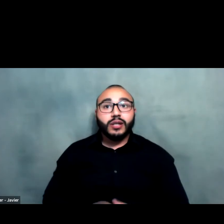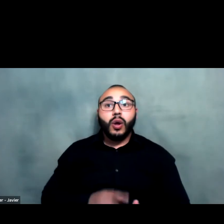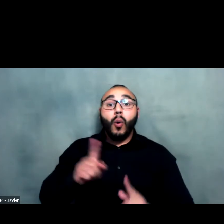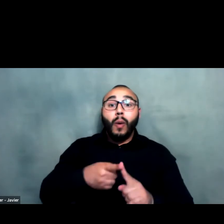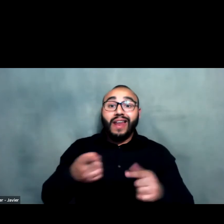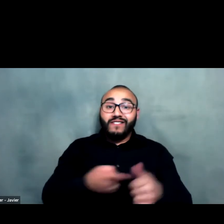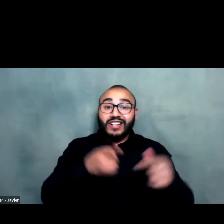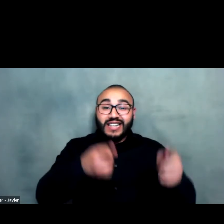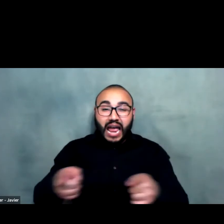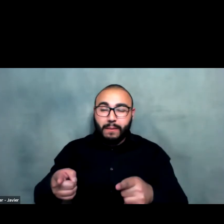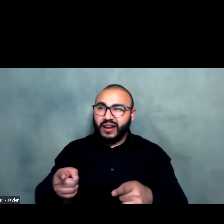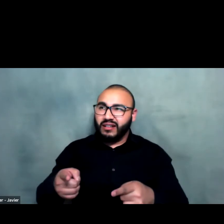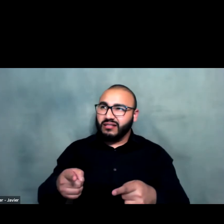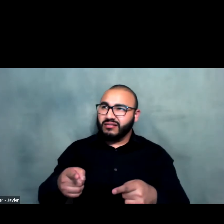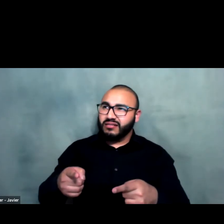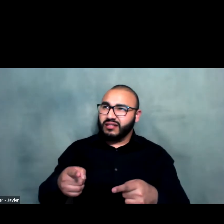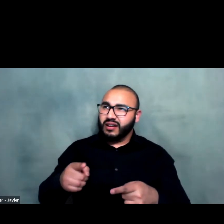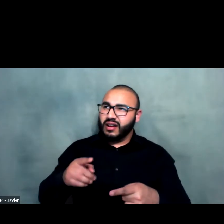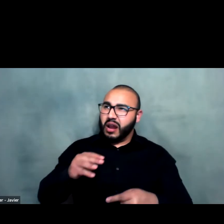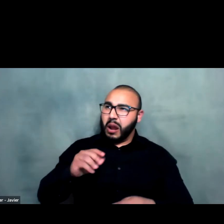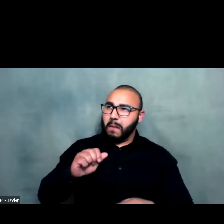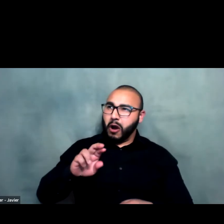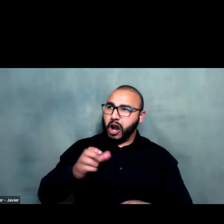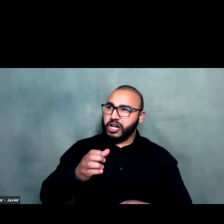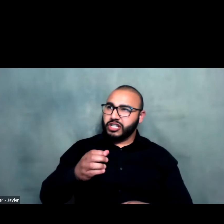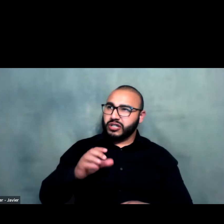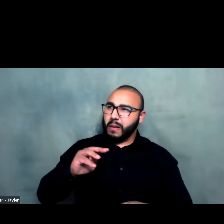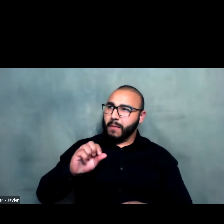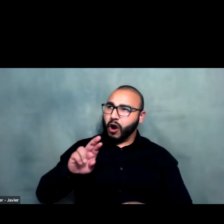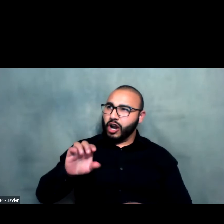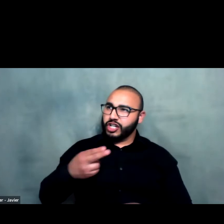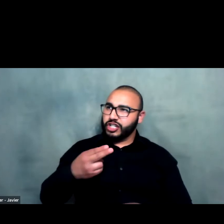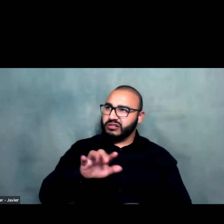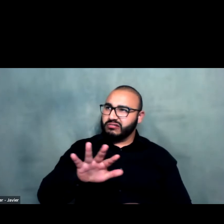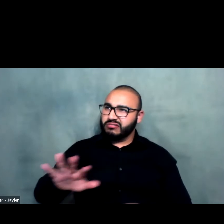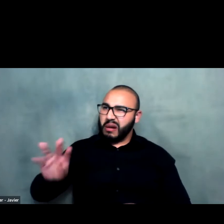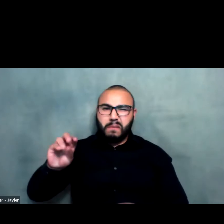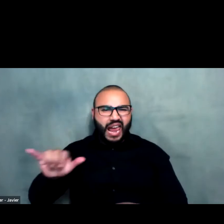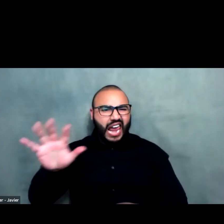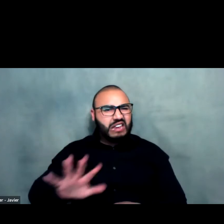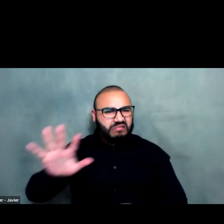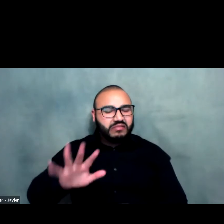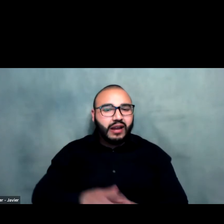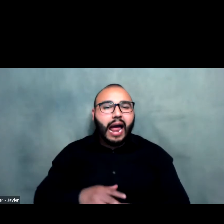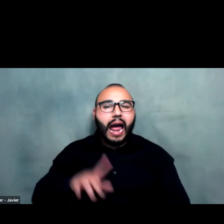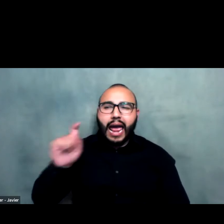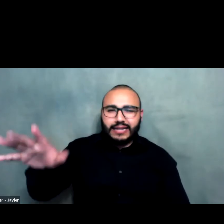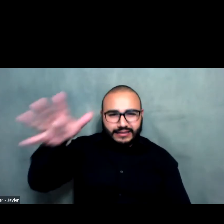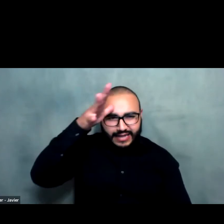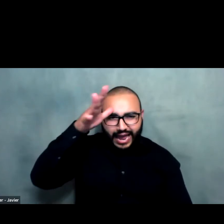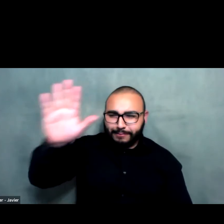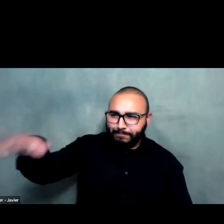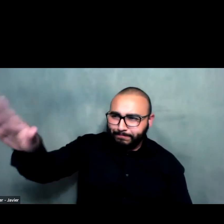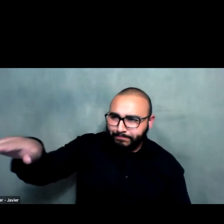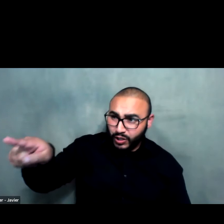happening, sometime around like May, March, May, I asked my dad. I was like, "Hey, Dad, have